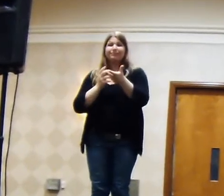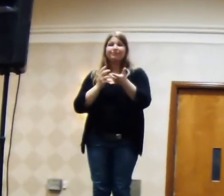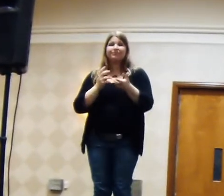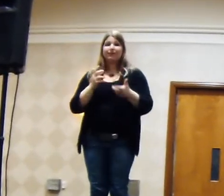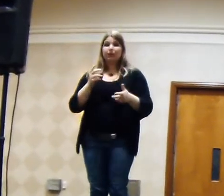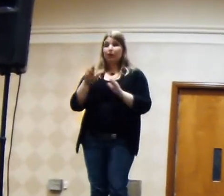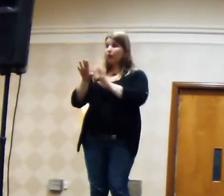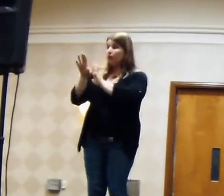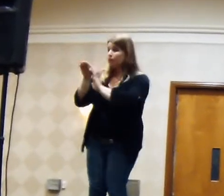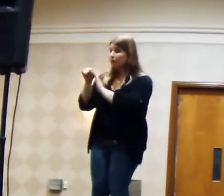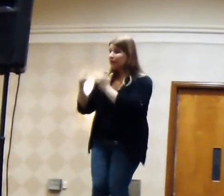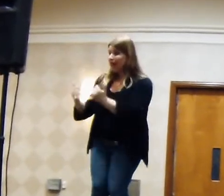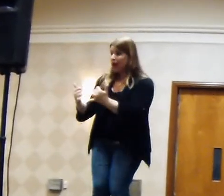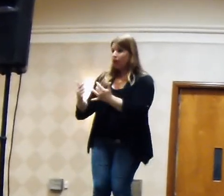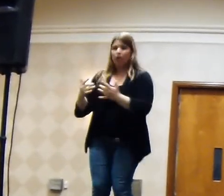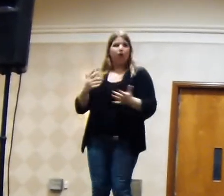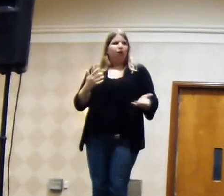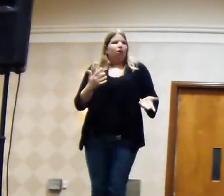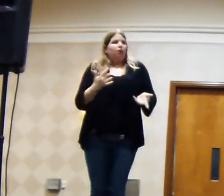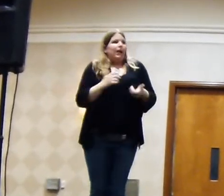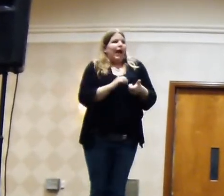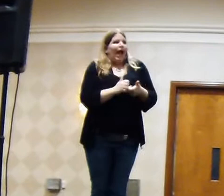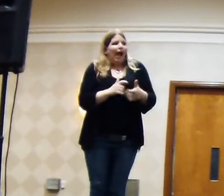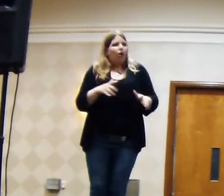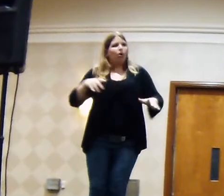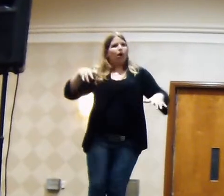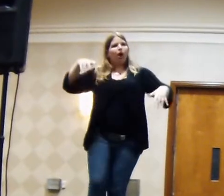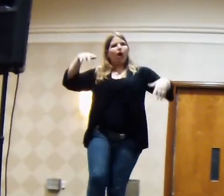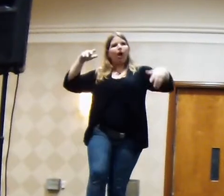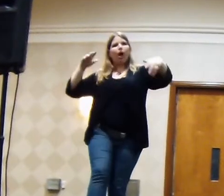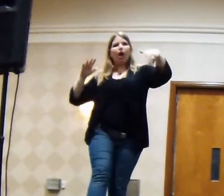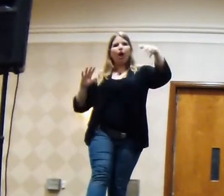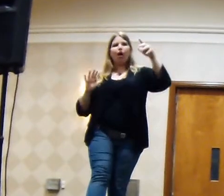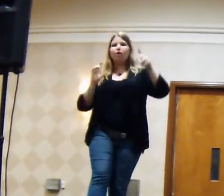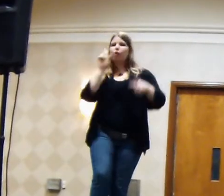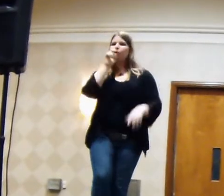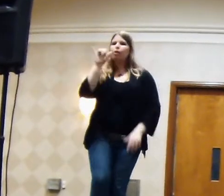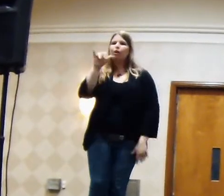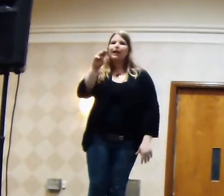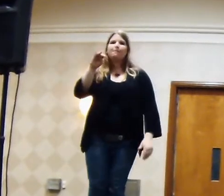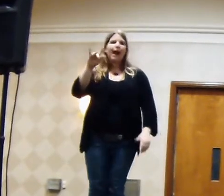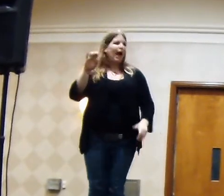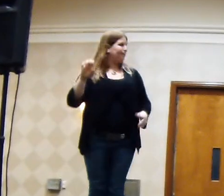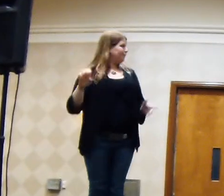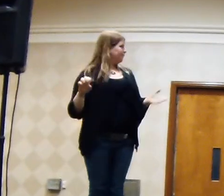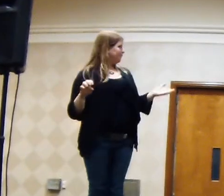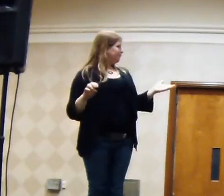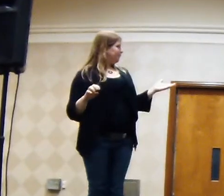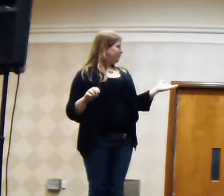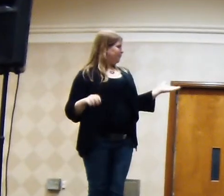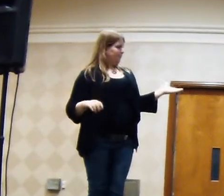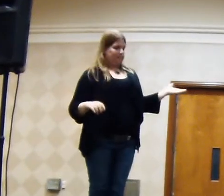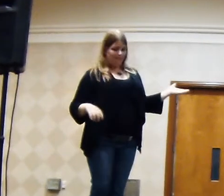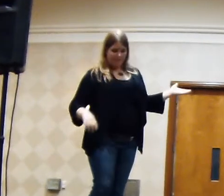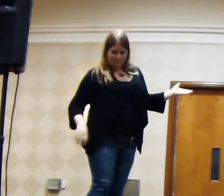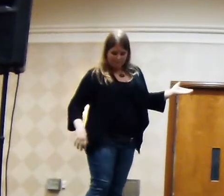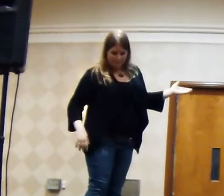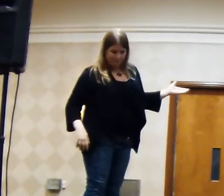know. So basically, we became a pantomime group, and we would do this.